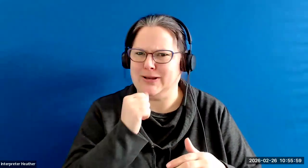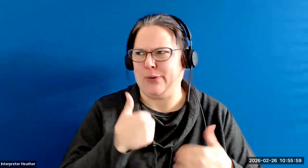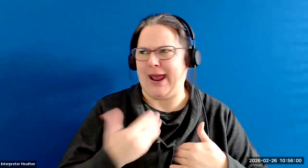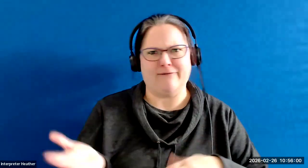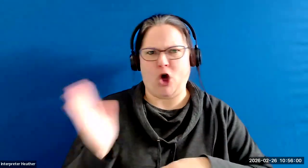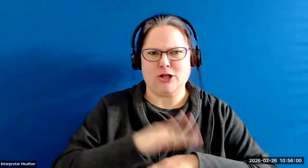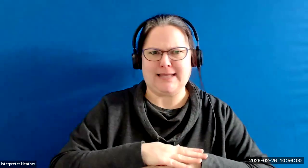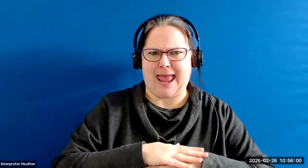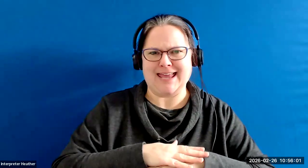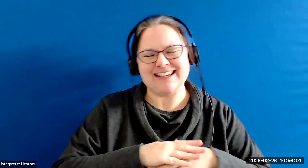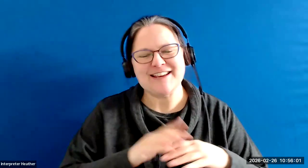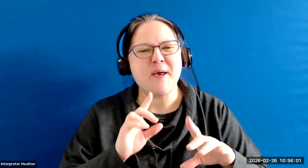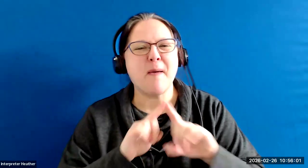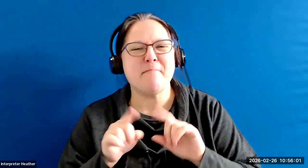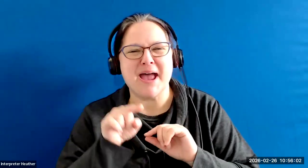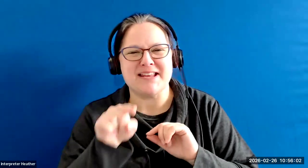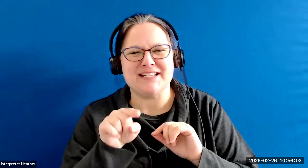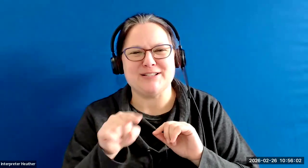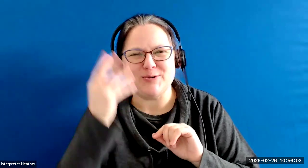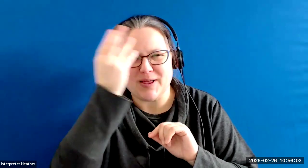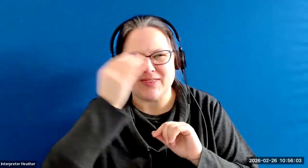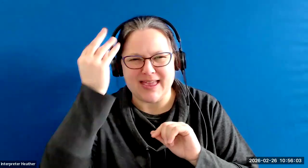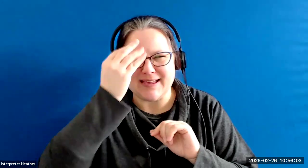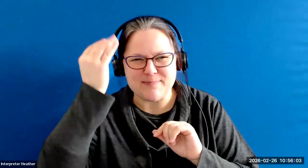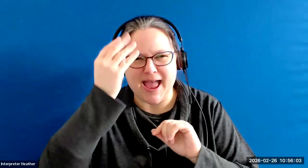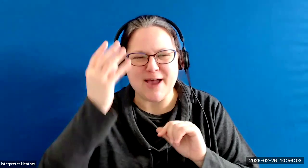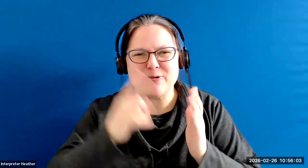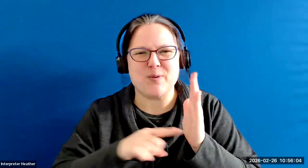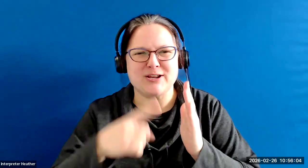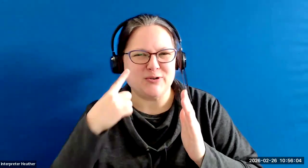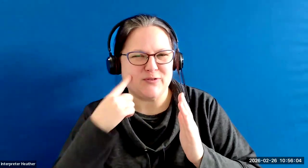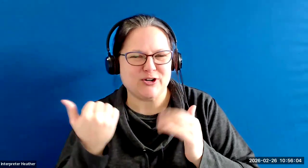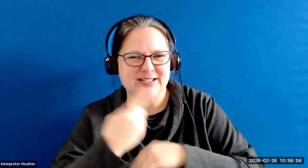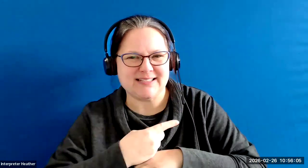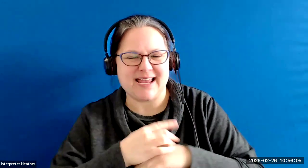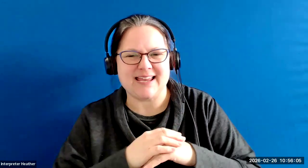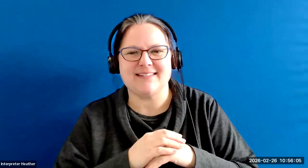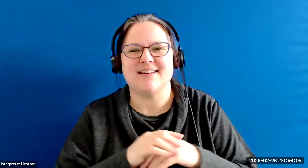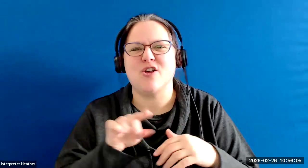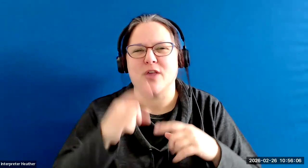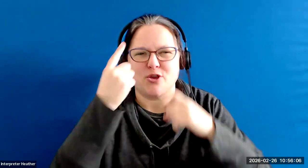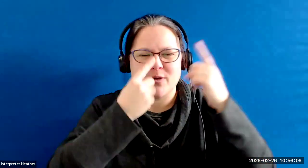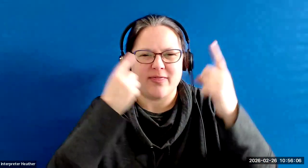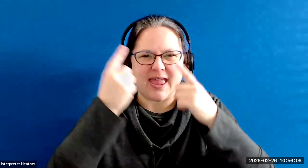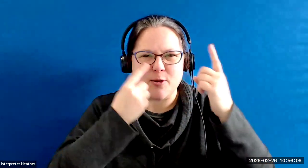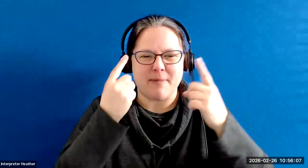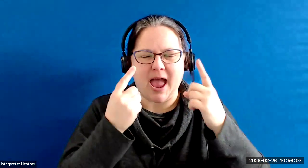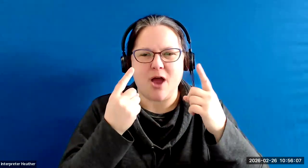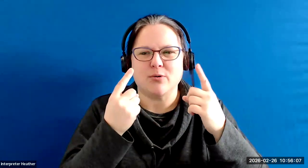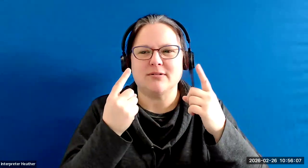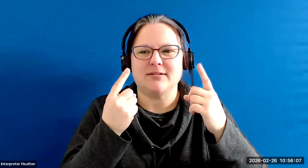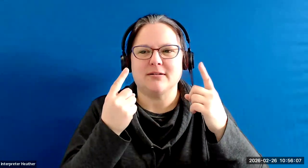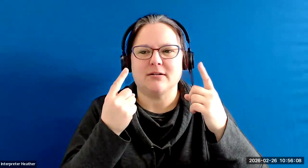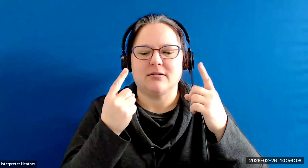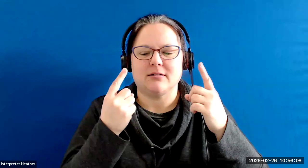today, but as you think through what you've heard here today, that you think critically